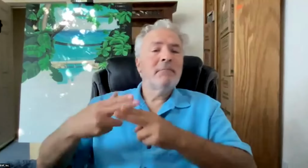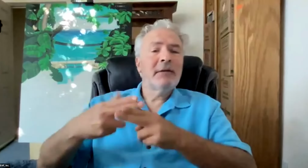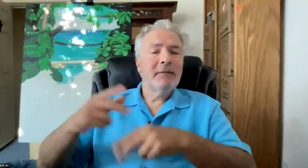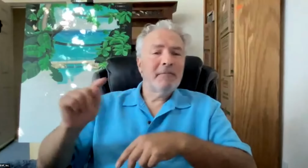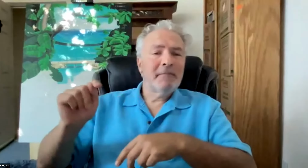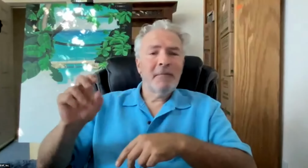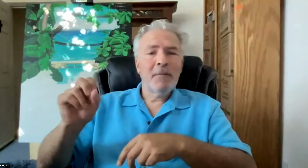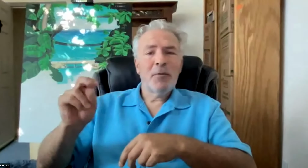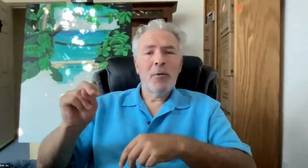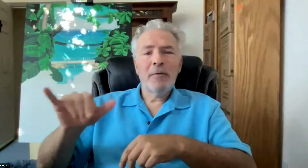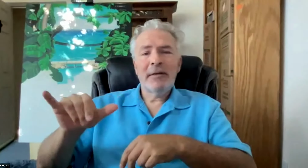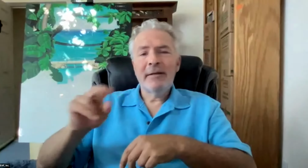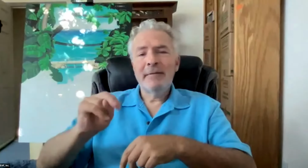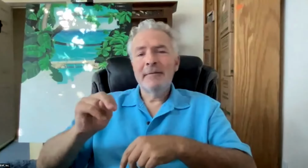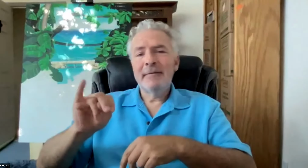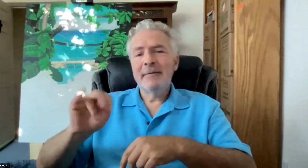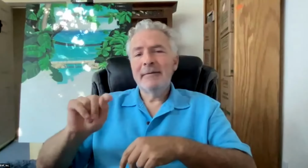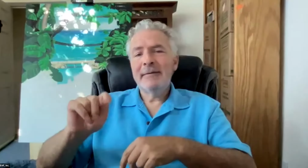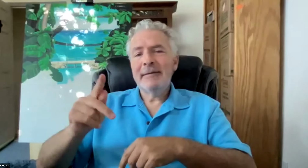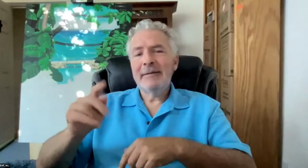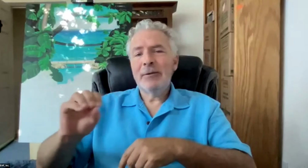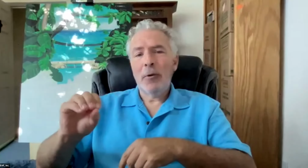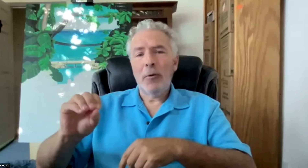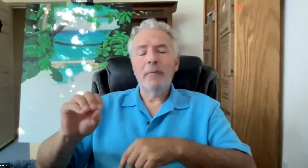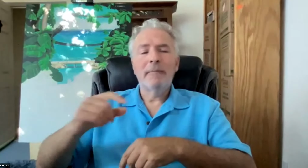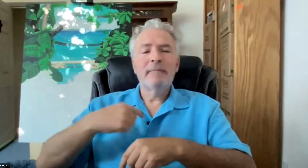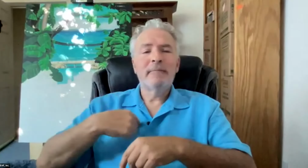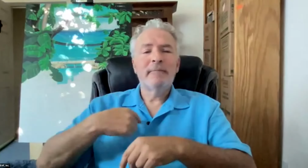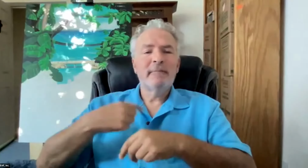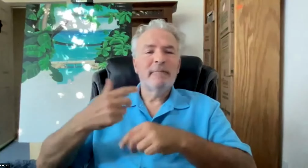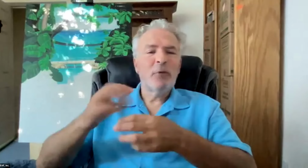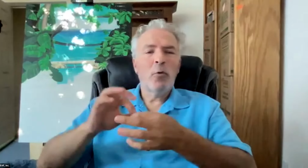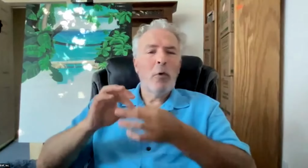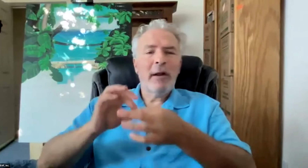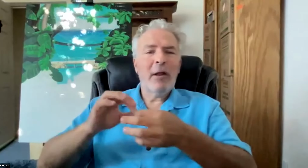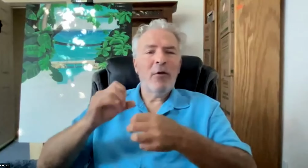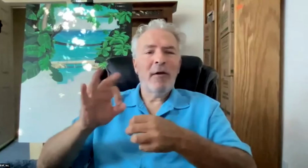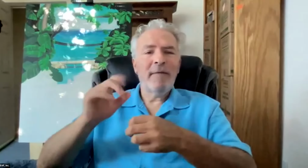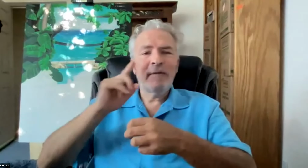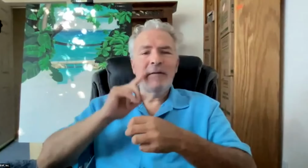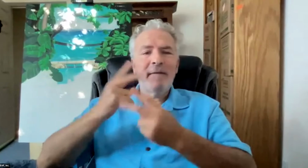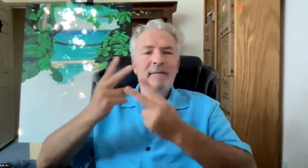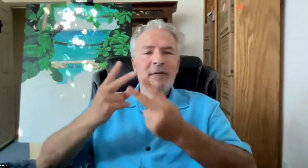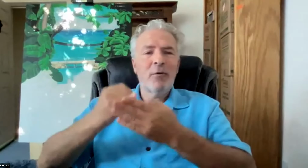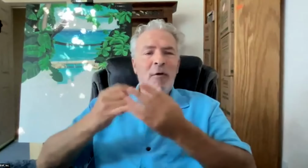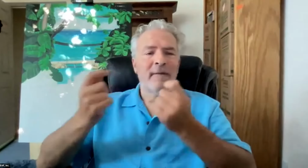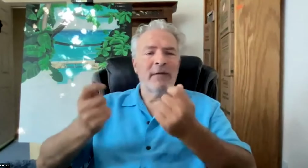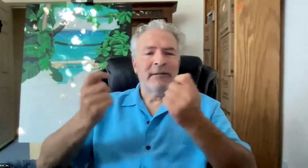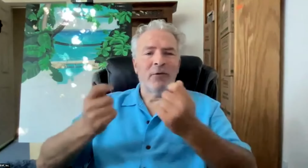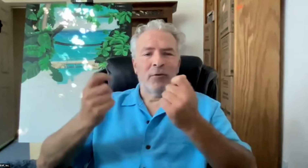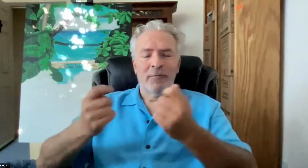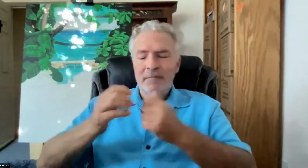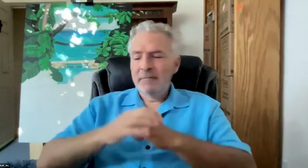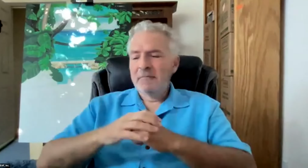First, want to introduce myself. My name is Toni Nitko, and I am the coordinator